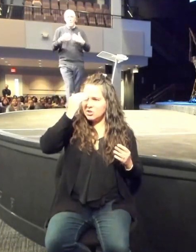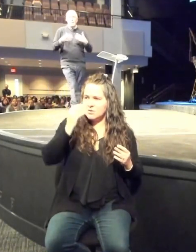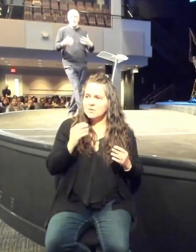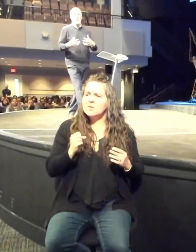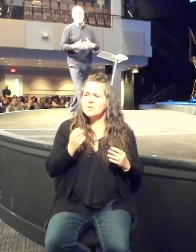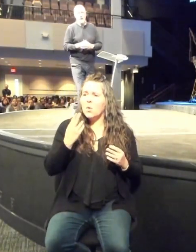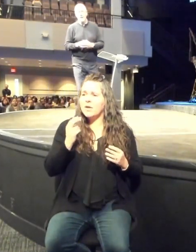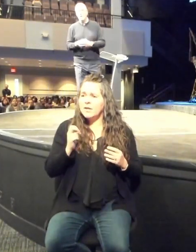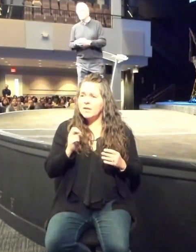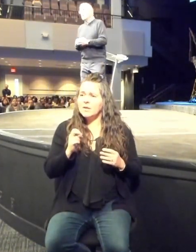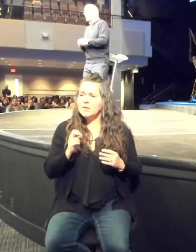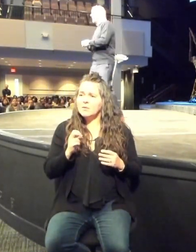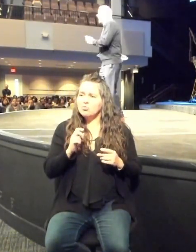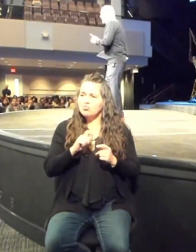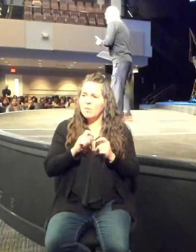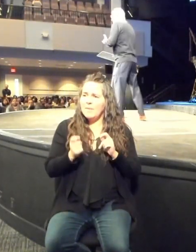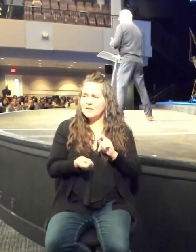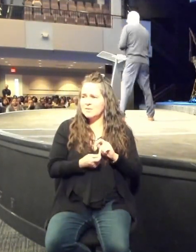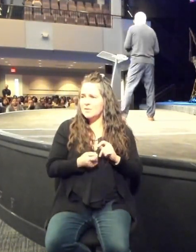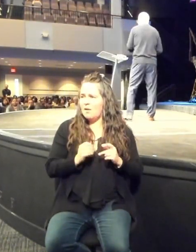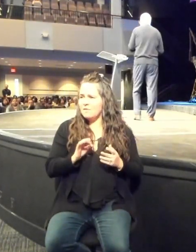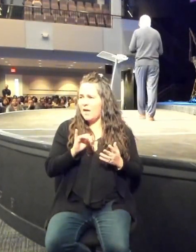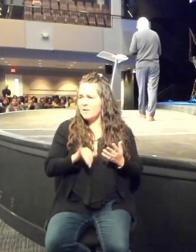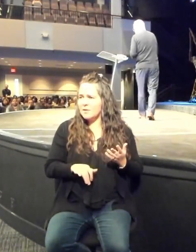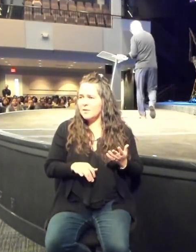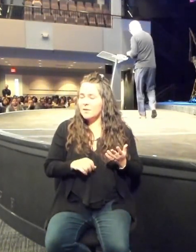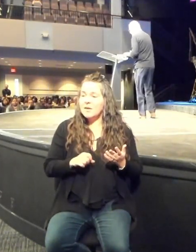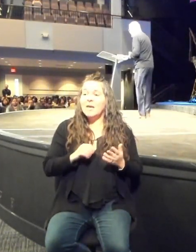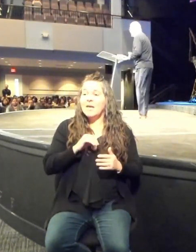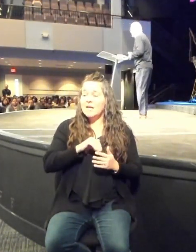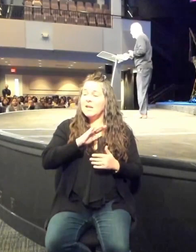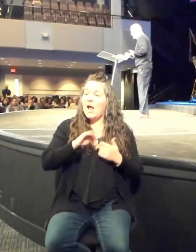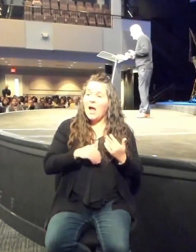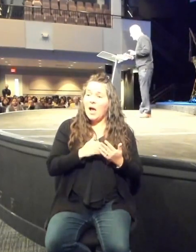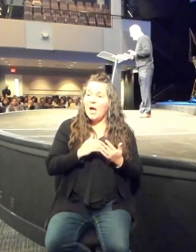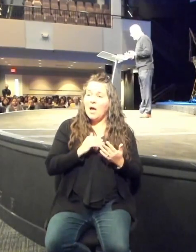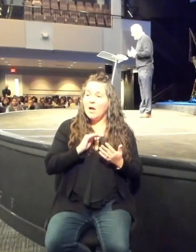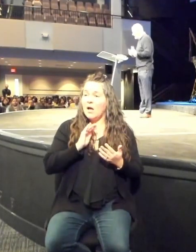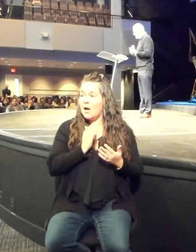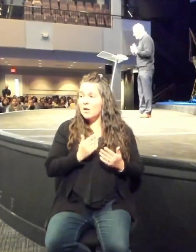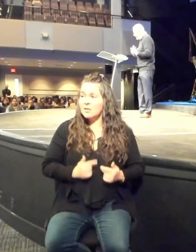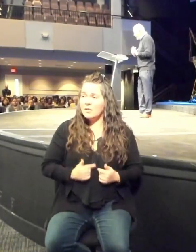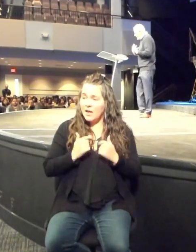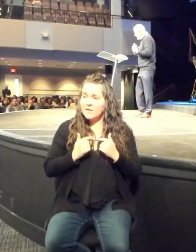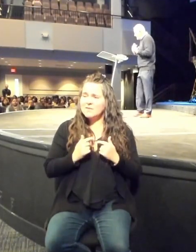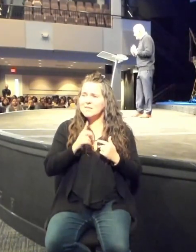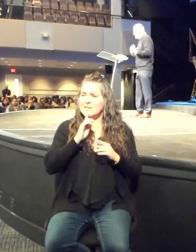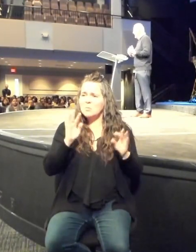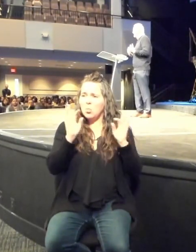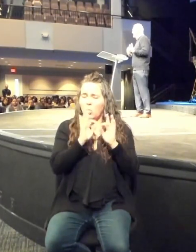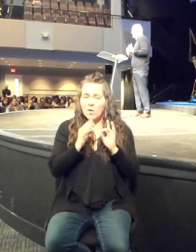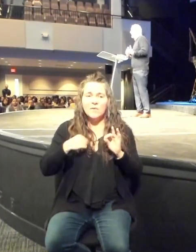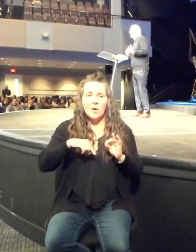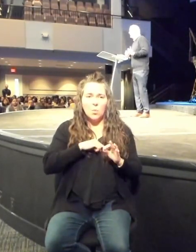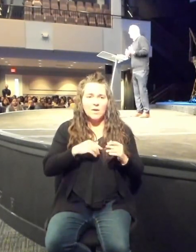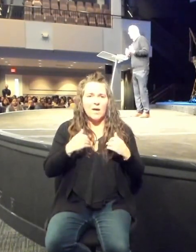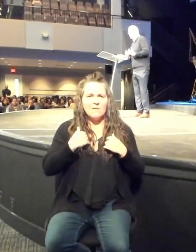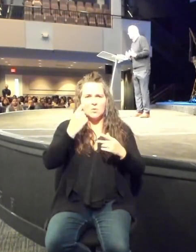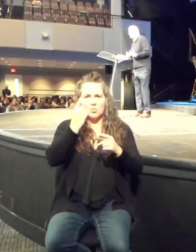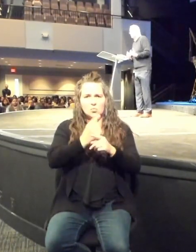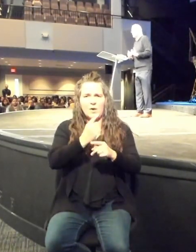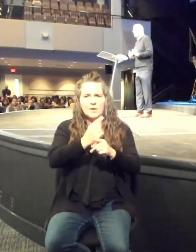he repented of that. In all of our lives, it is extremely important that you and I have the right kind